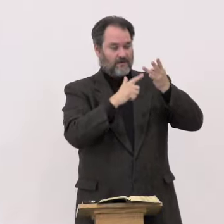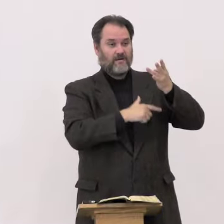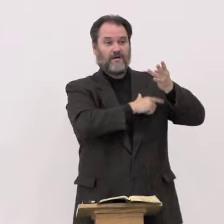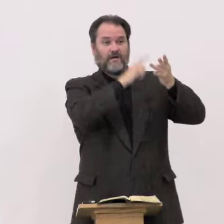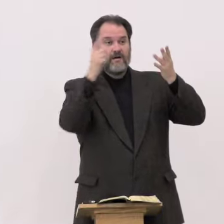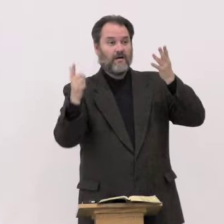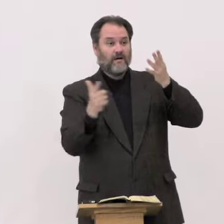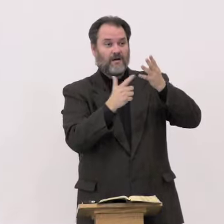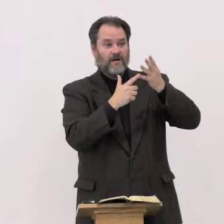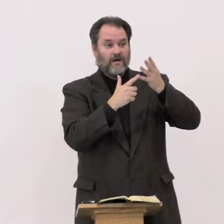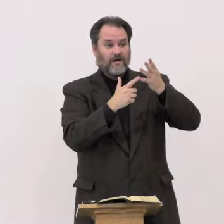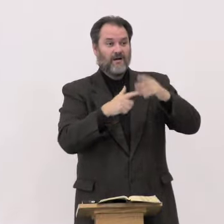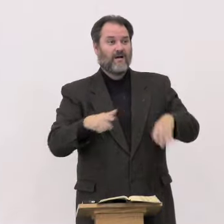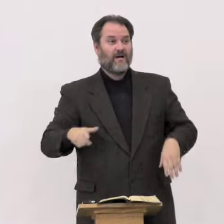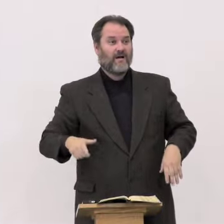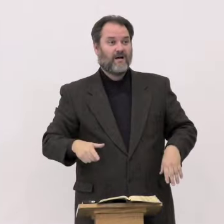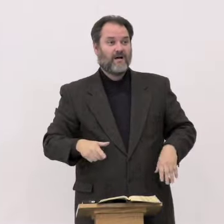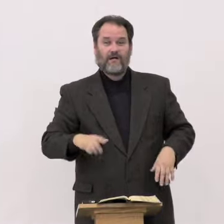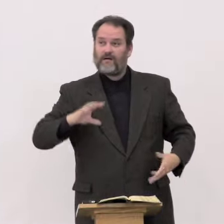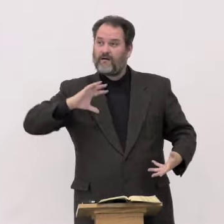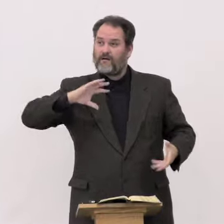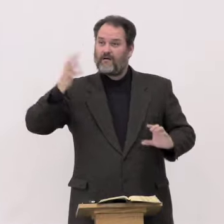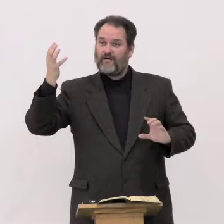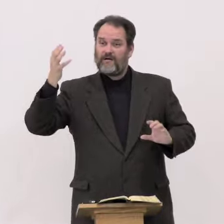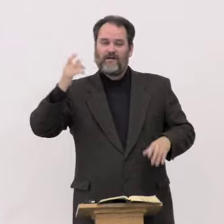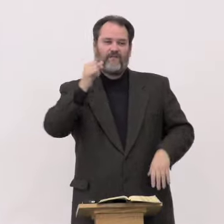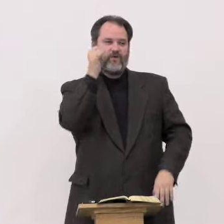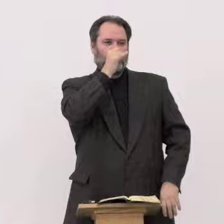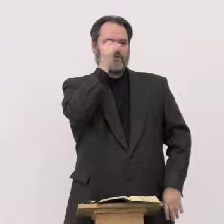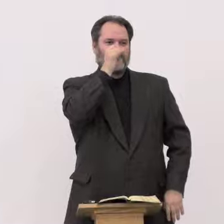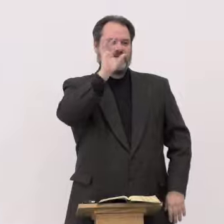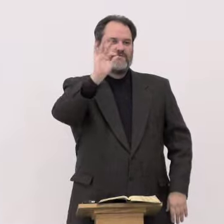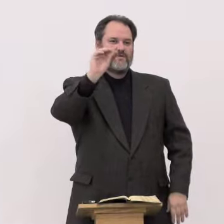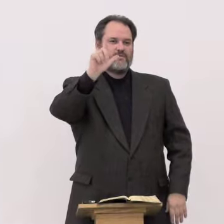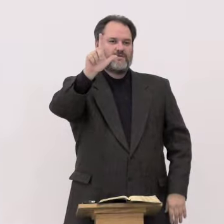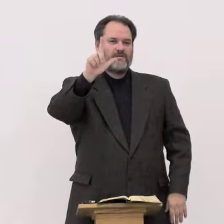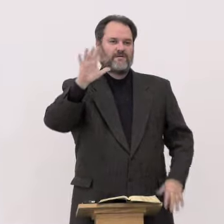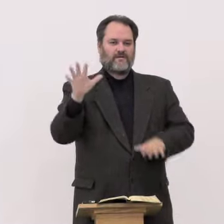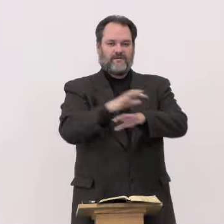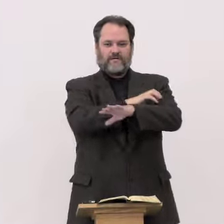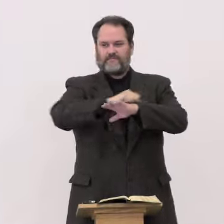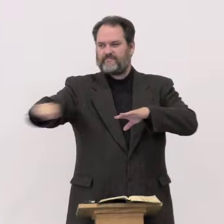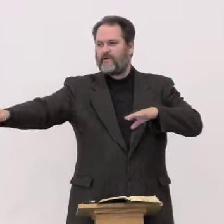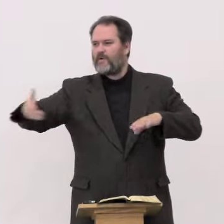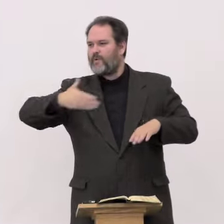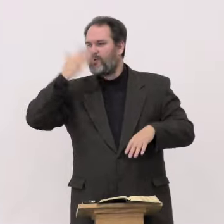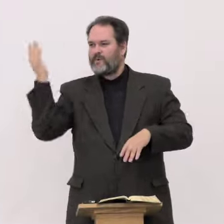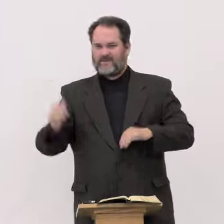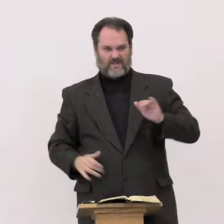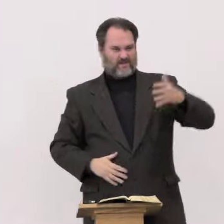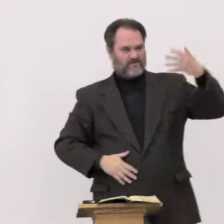better than everyone else, and number four, something messed up, if you're